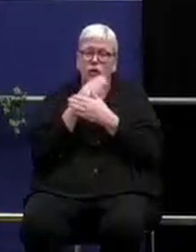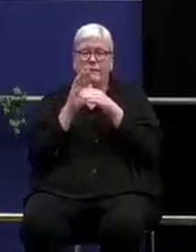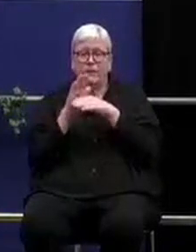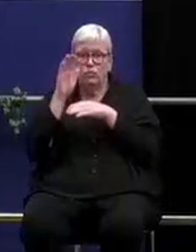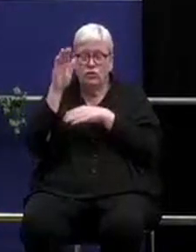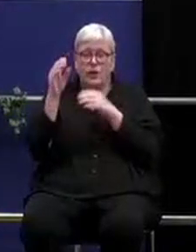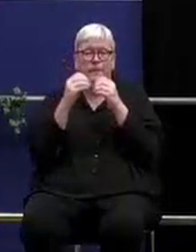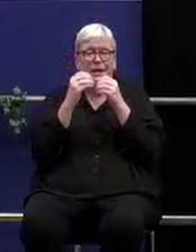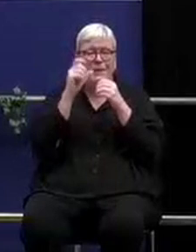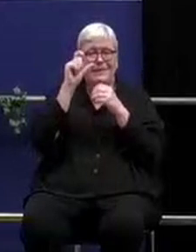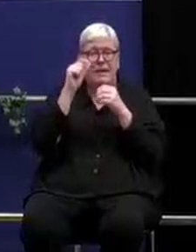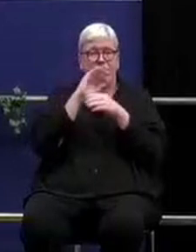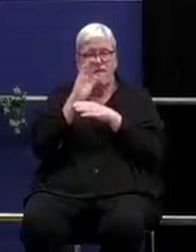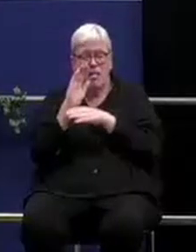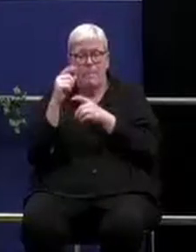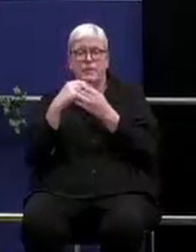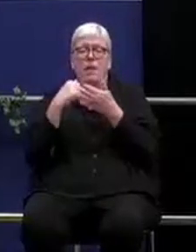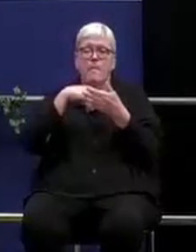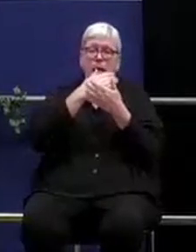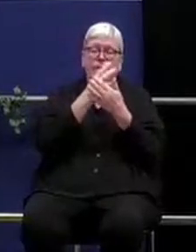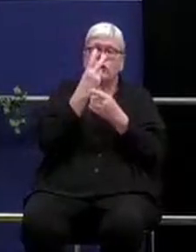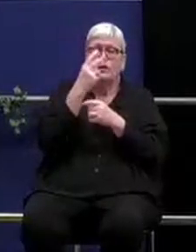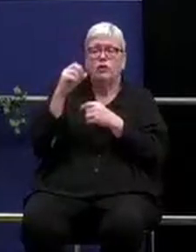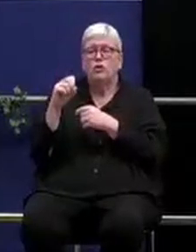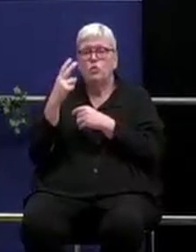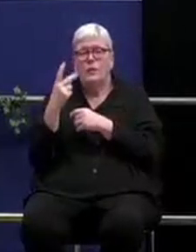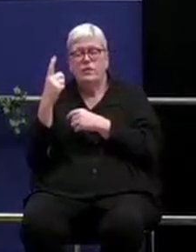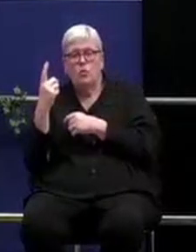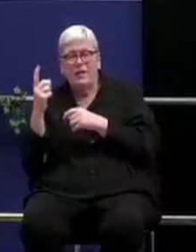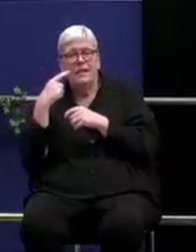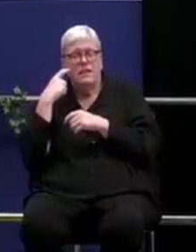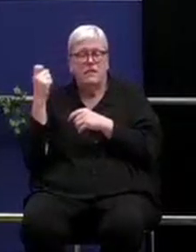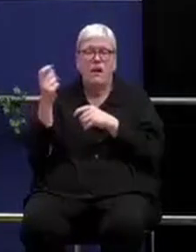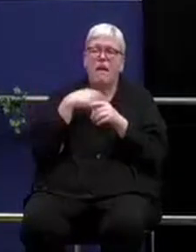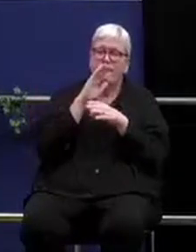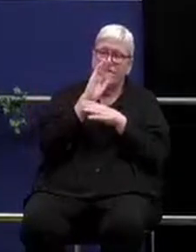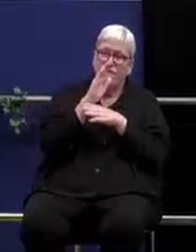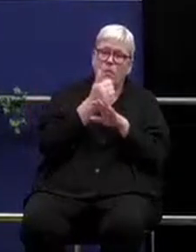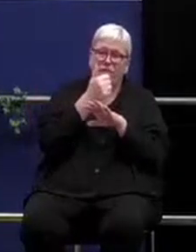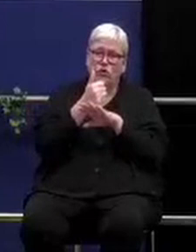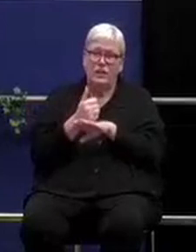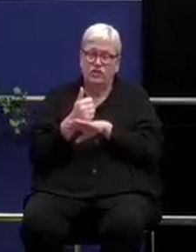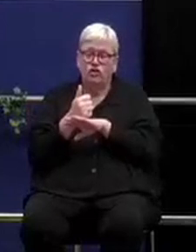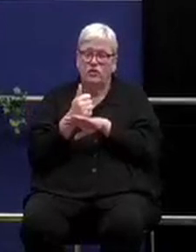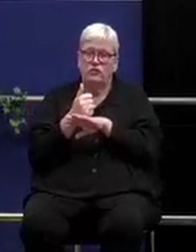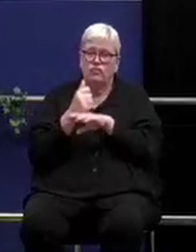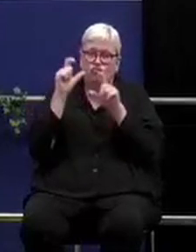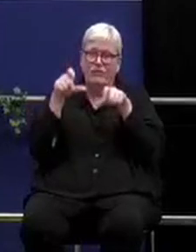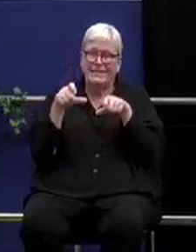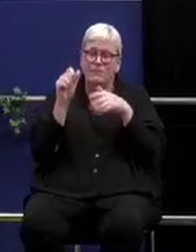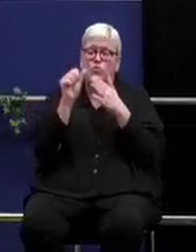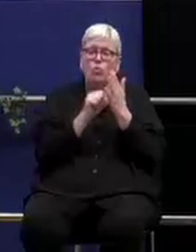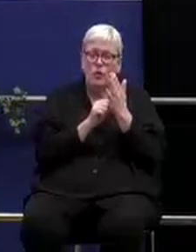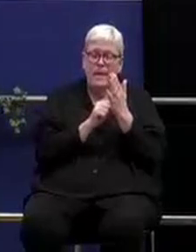BBC Films as part of the 2021 Young Films Foundation Skye residency program. The Pharmacist